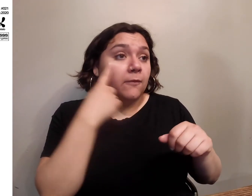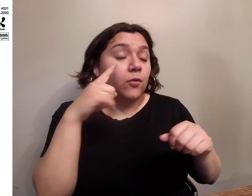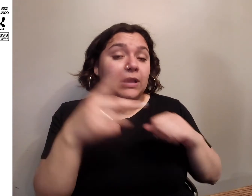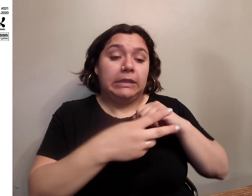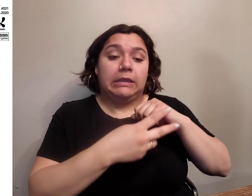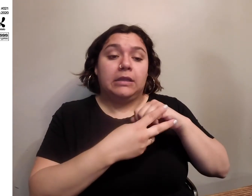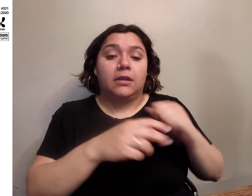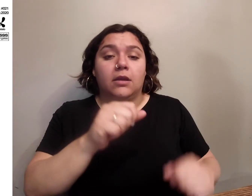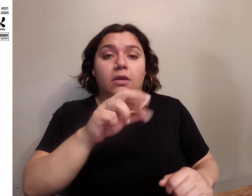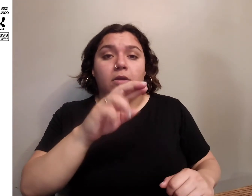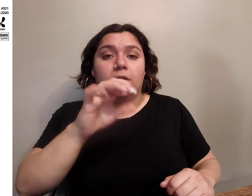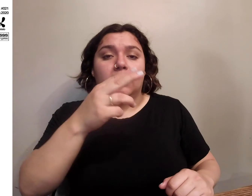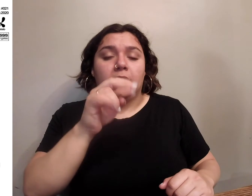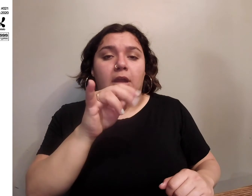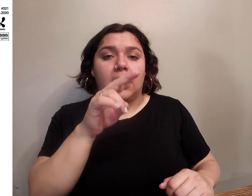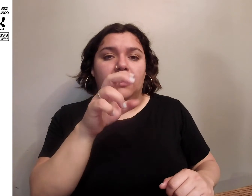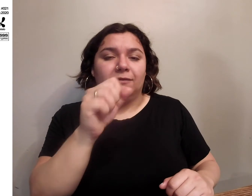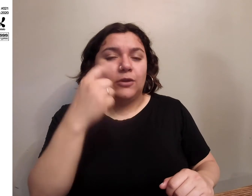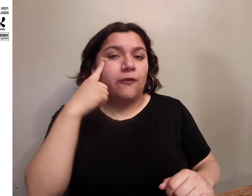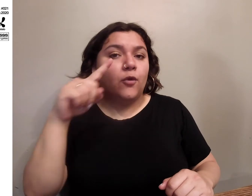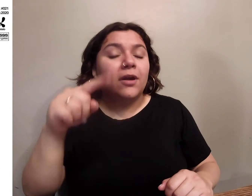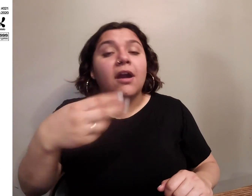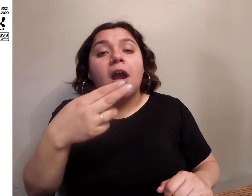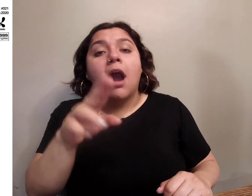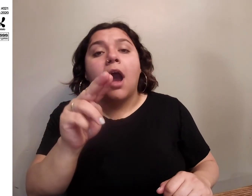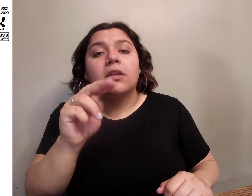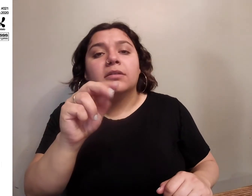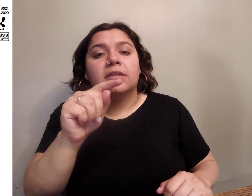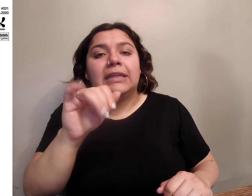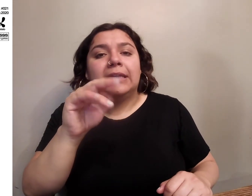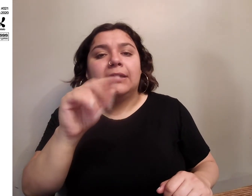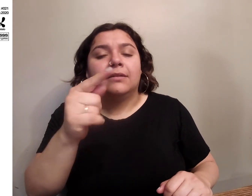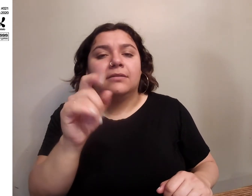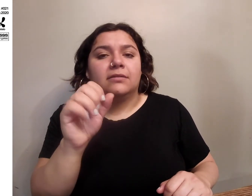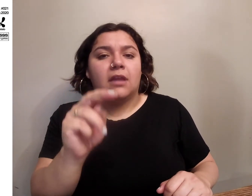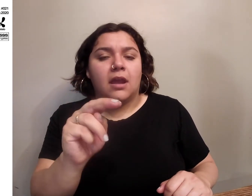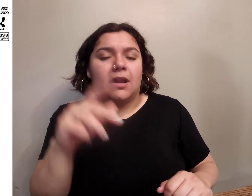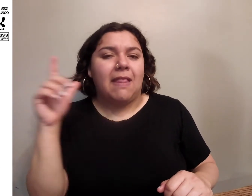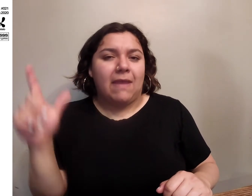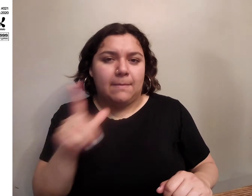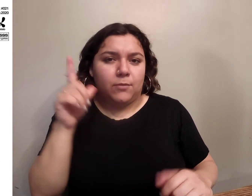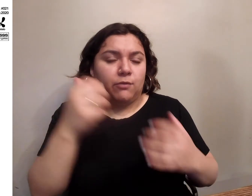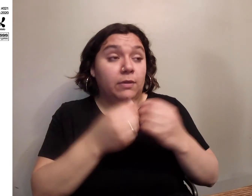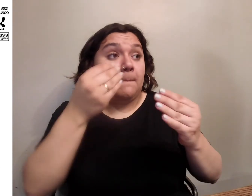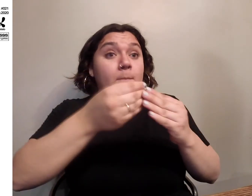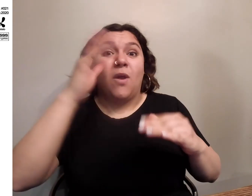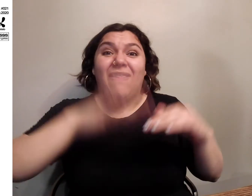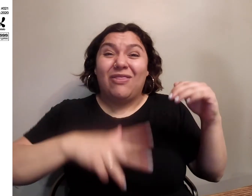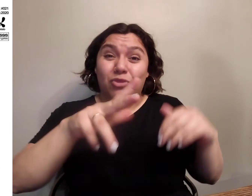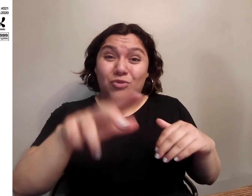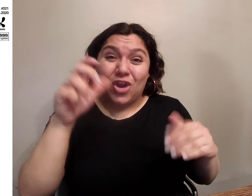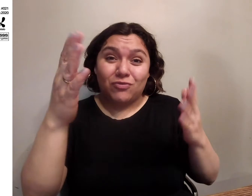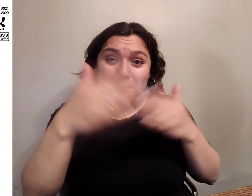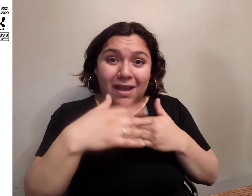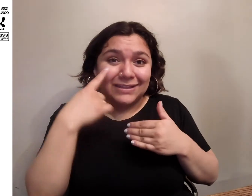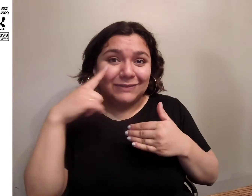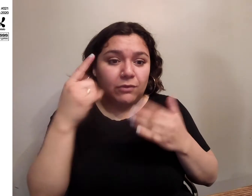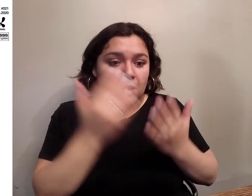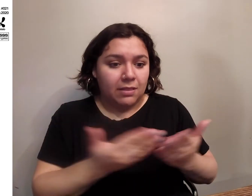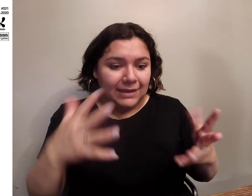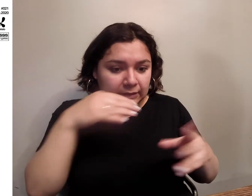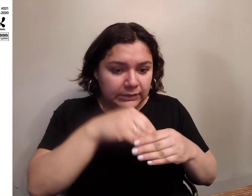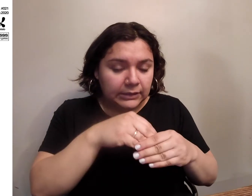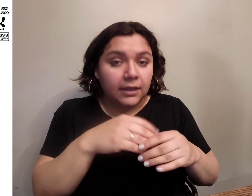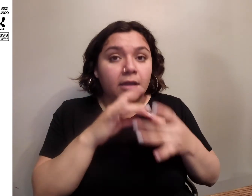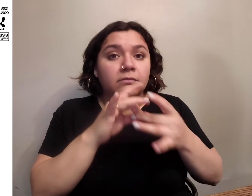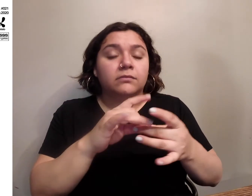at the Huntington Library with over 300 boxes of material of